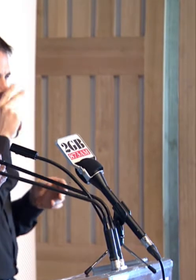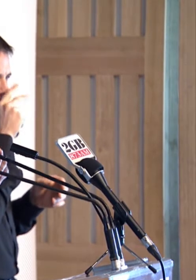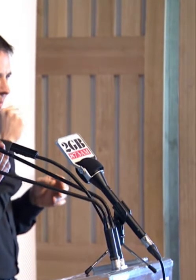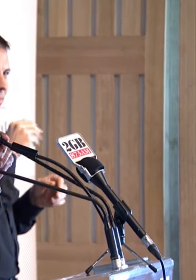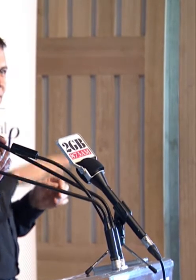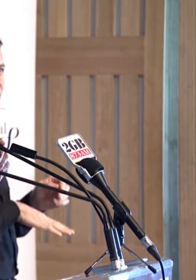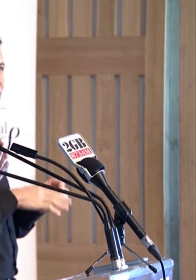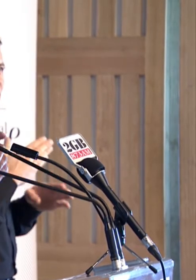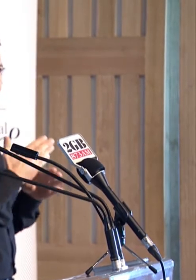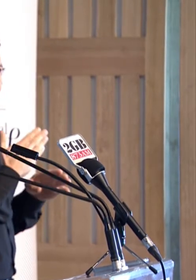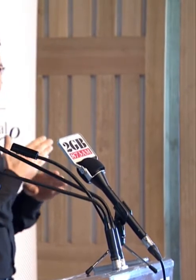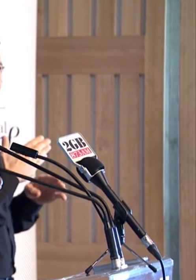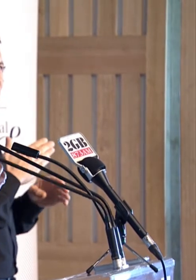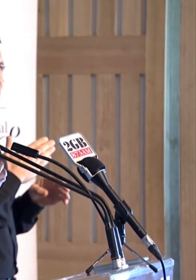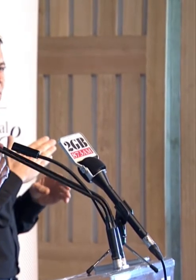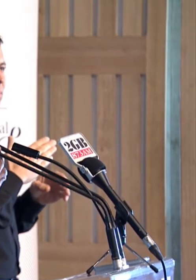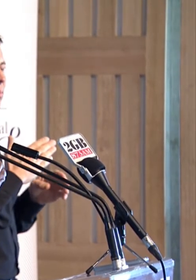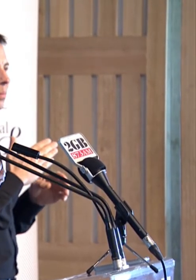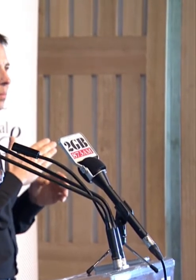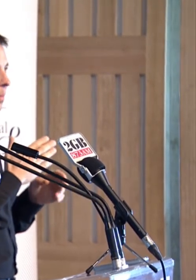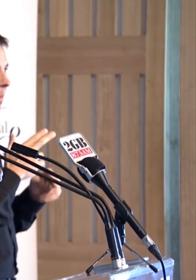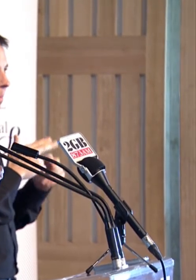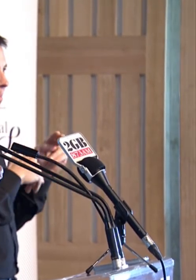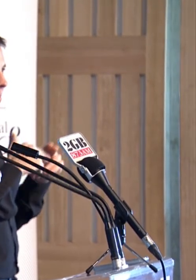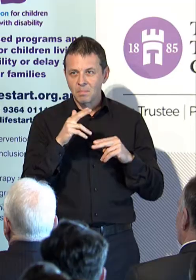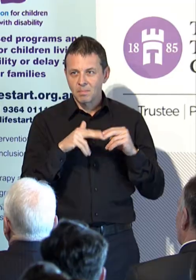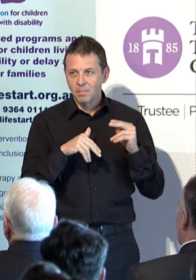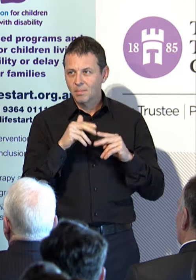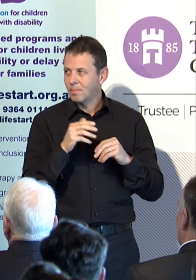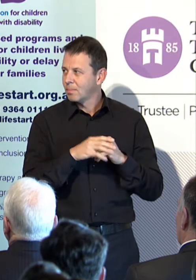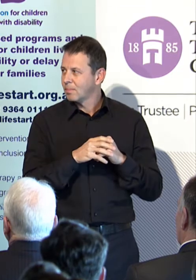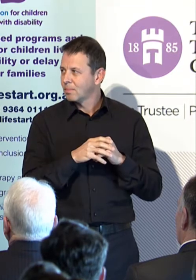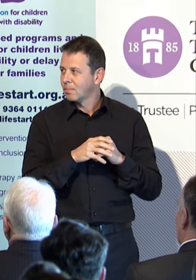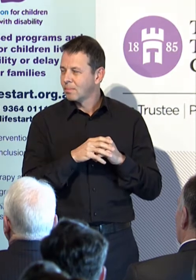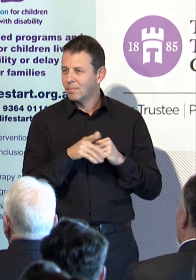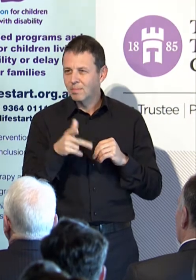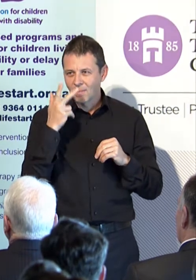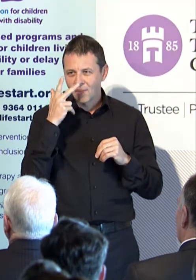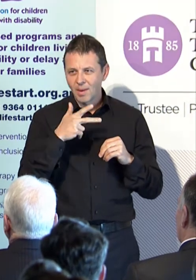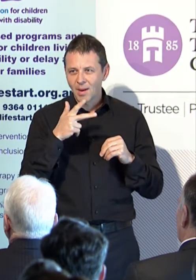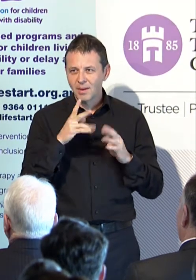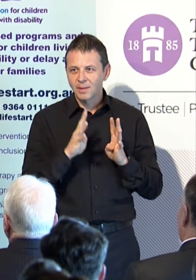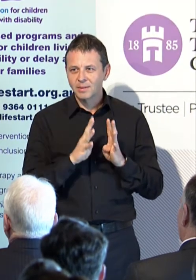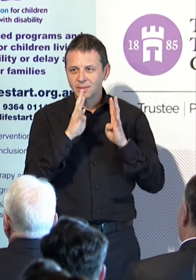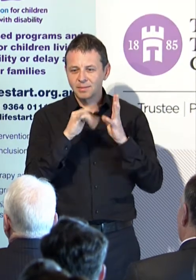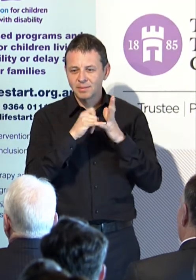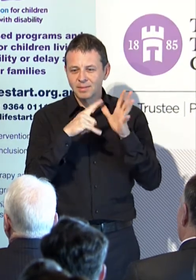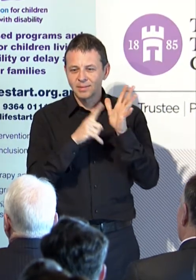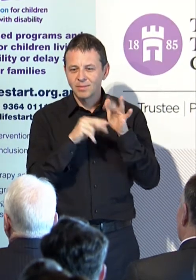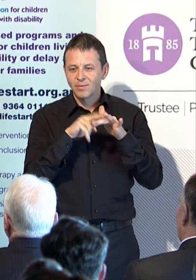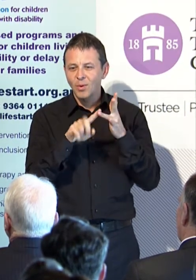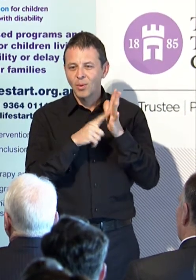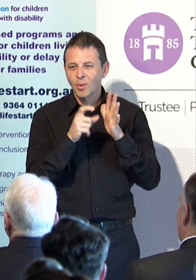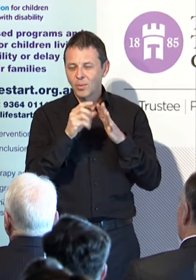in my youth working on the actual building as an 18-year-old scapular. So, and